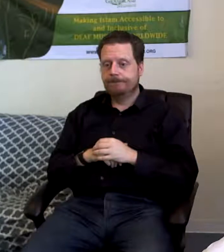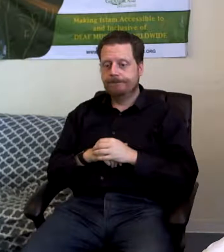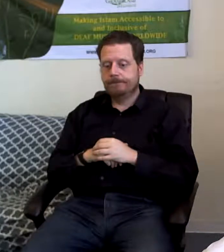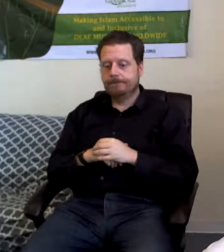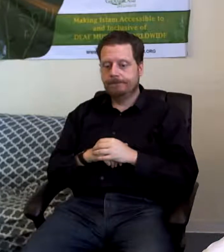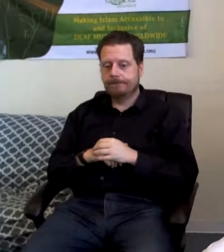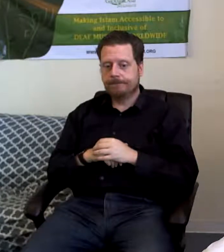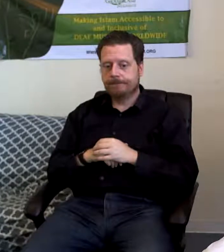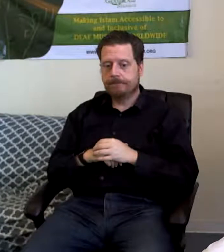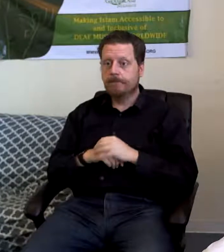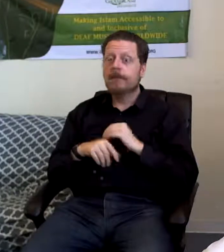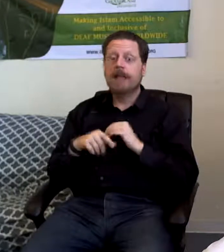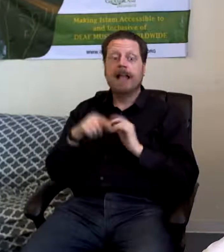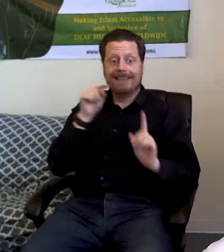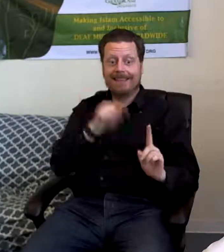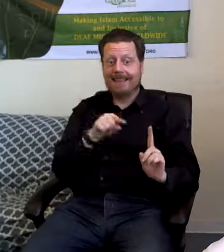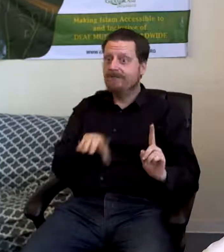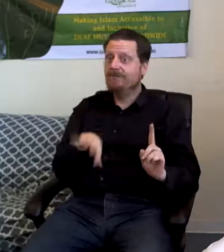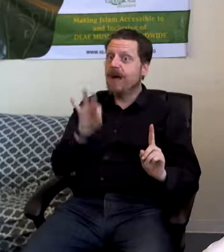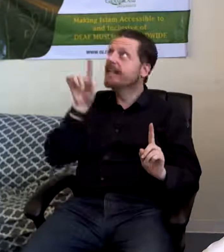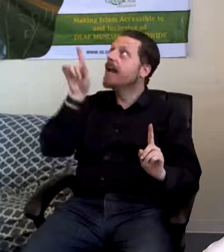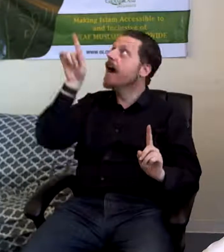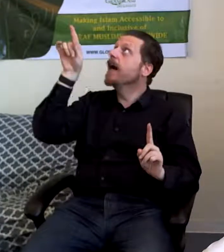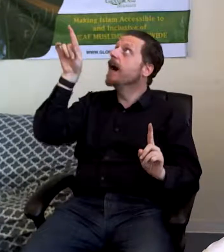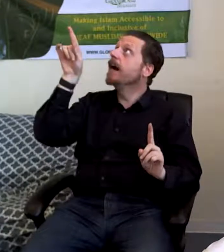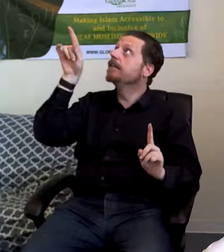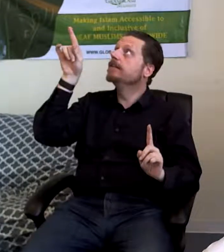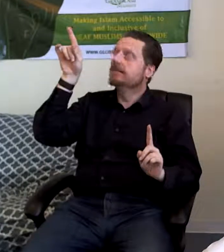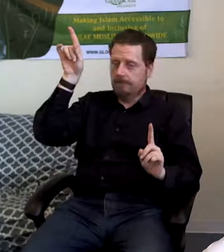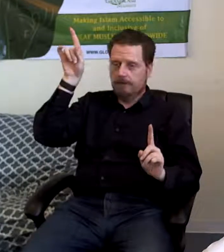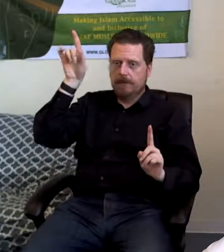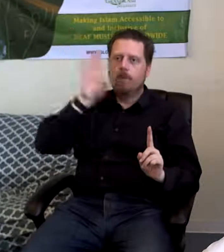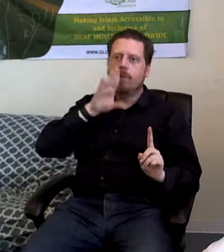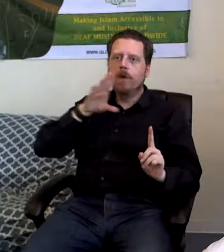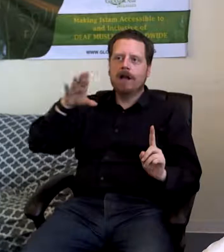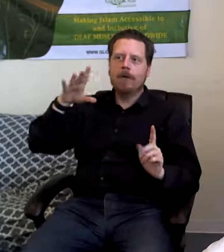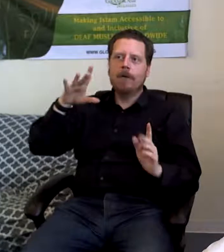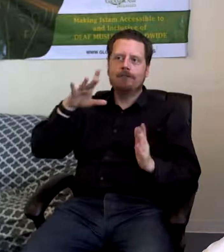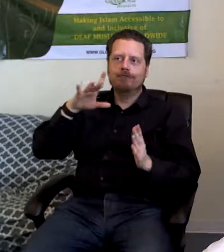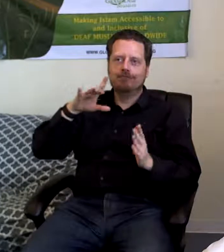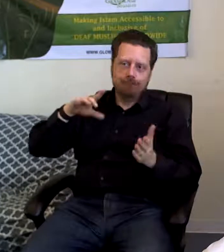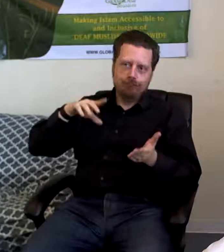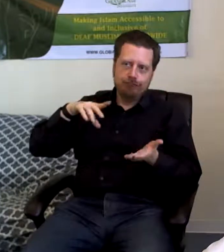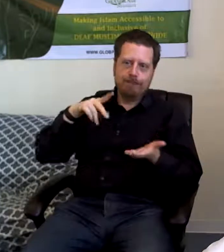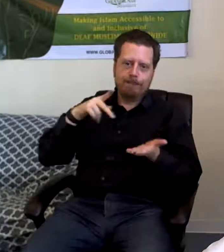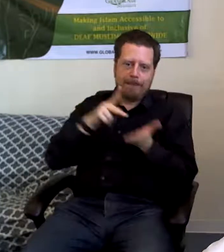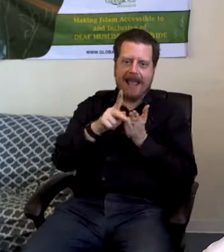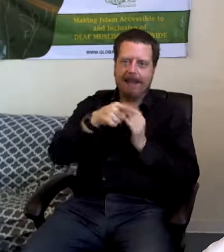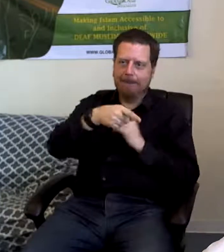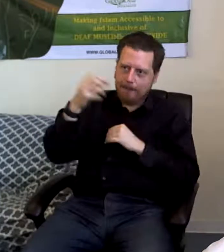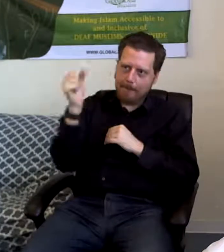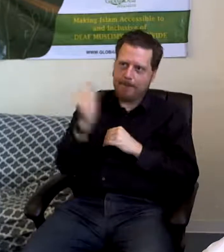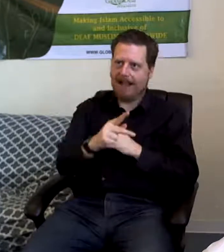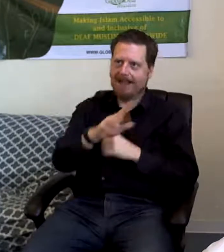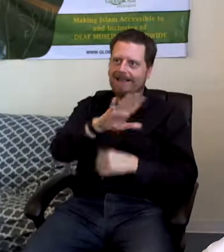And when they find Allah, Allah will repay them their account,